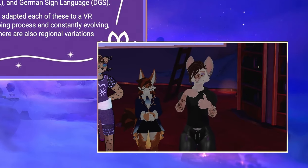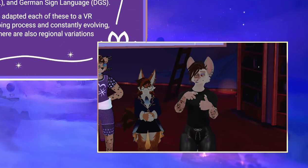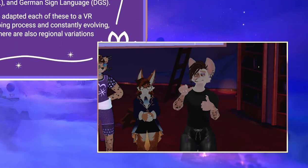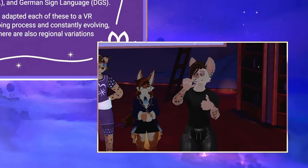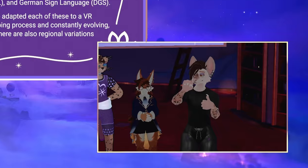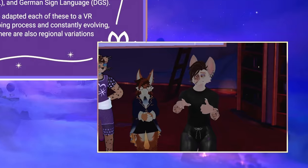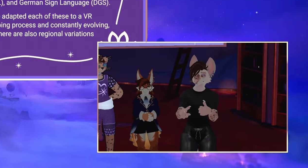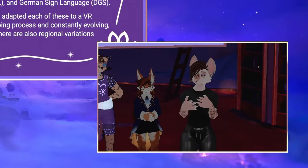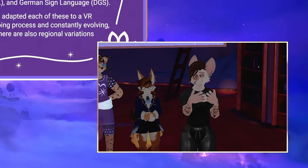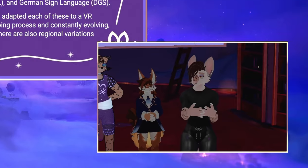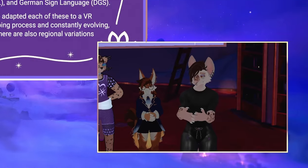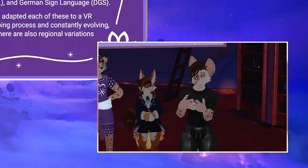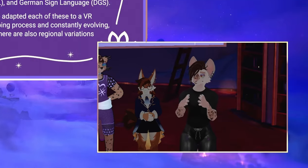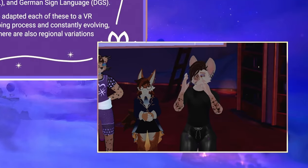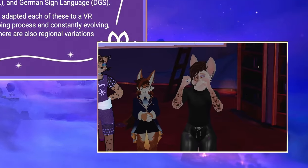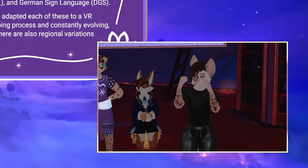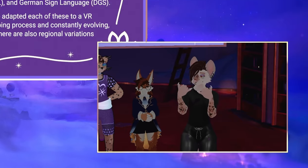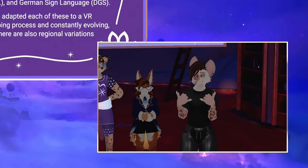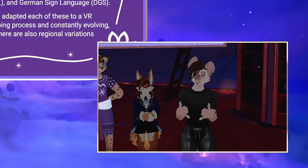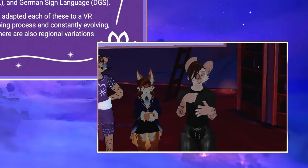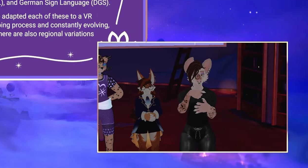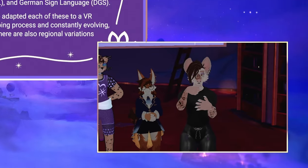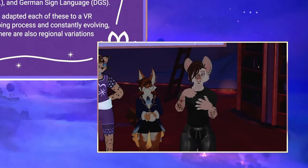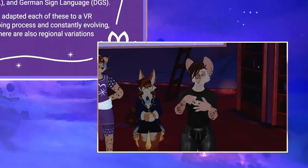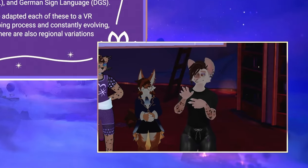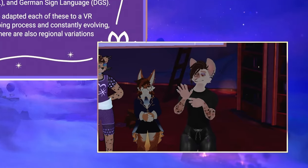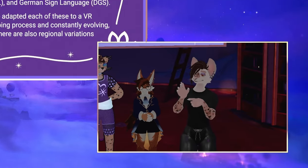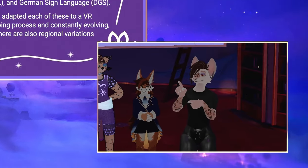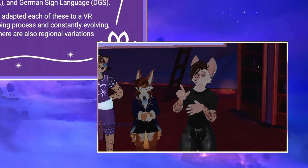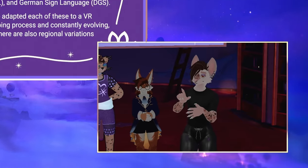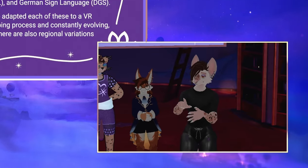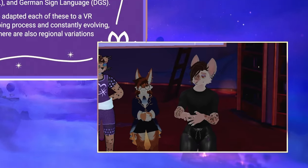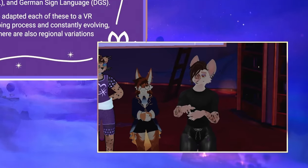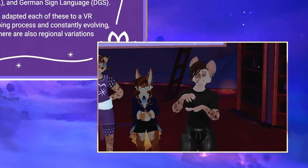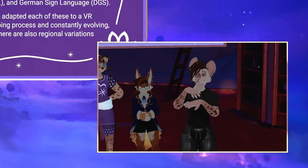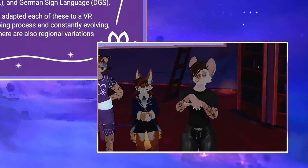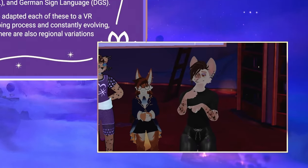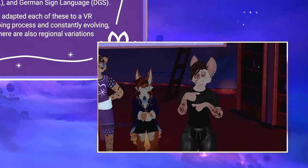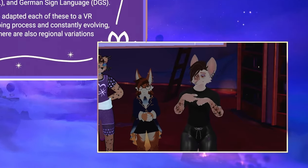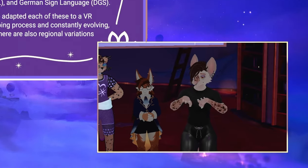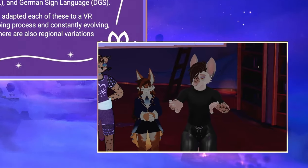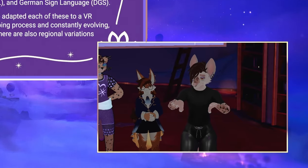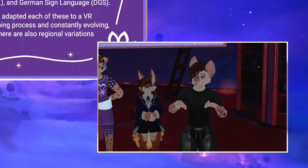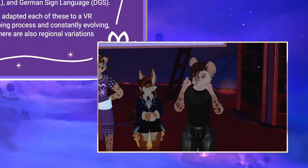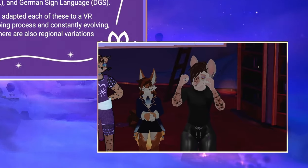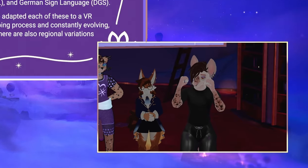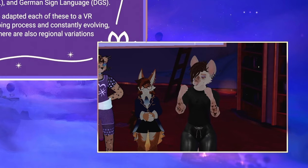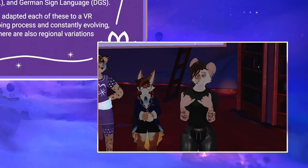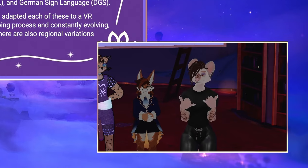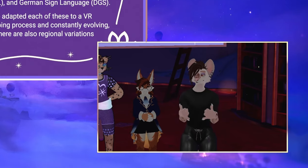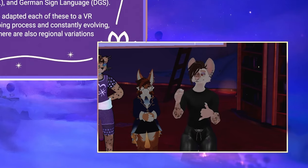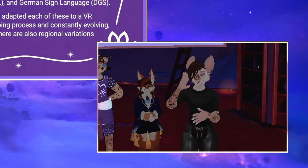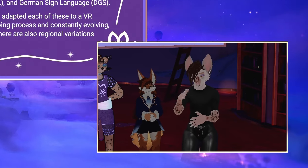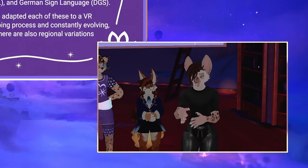teaching today. We have British Sign Language, which we will also be teaching today. But we also offer classes in French